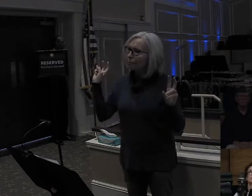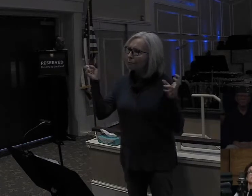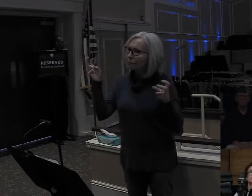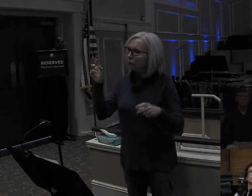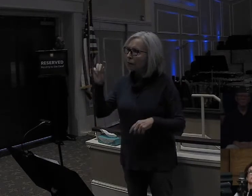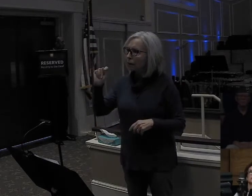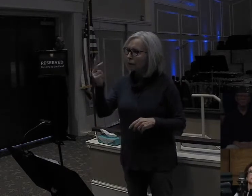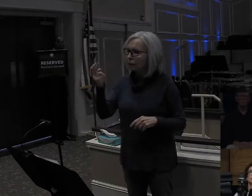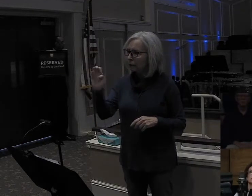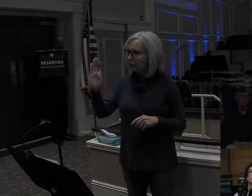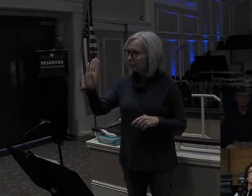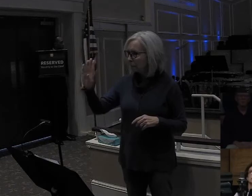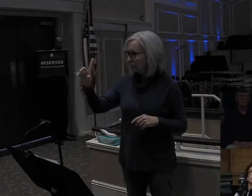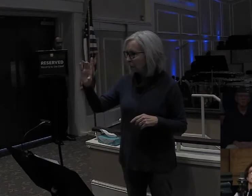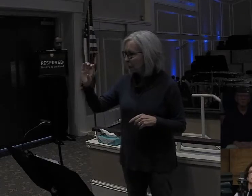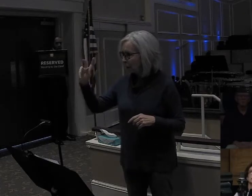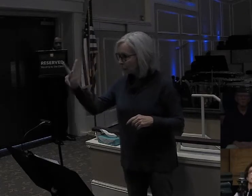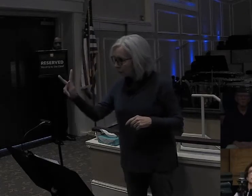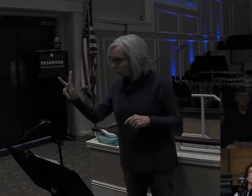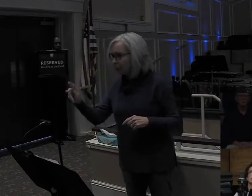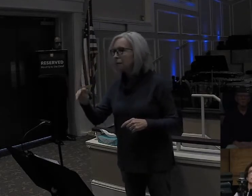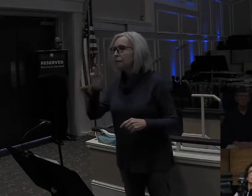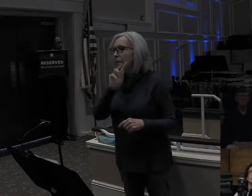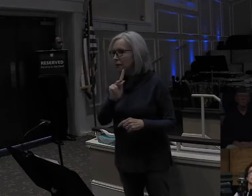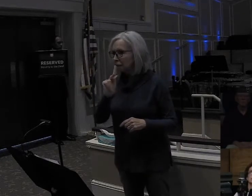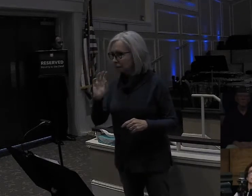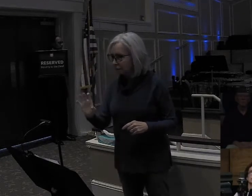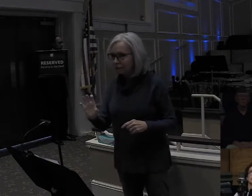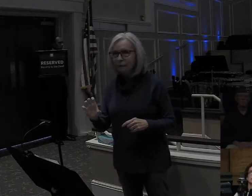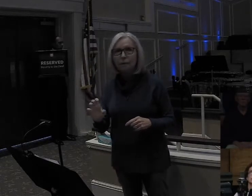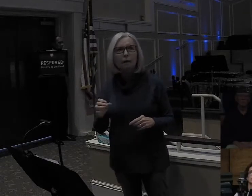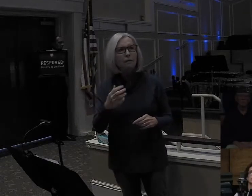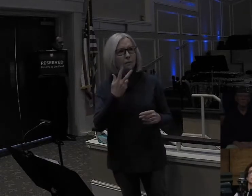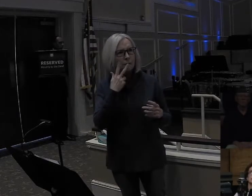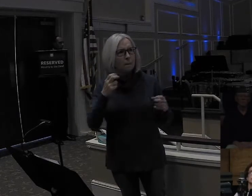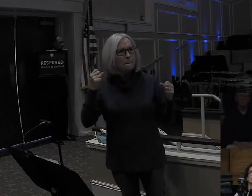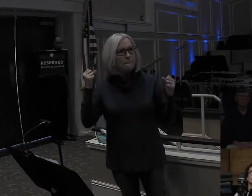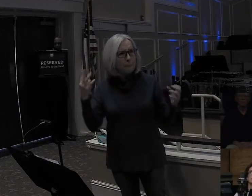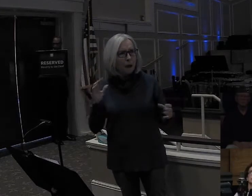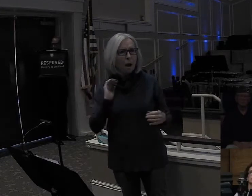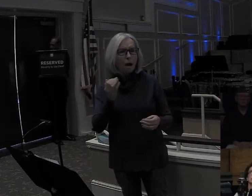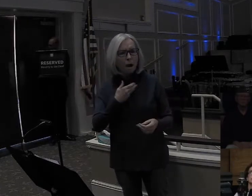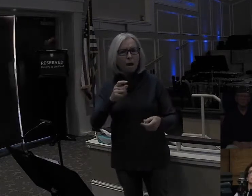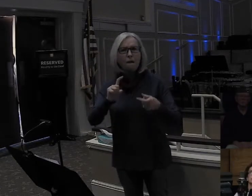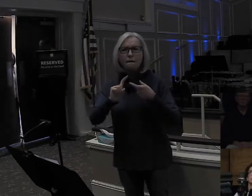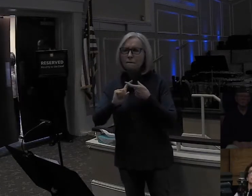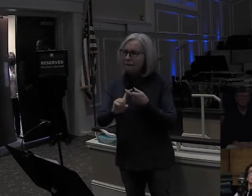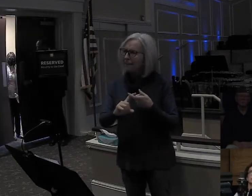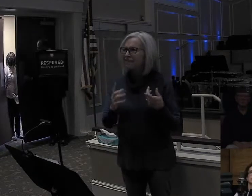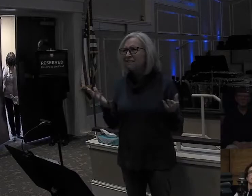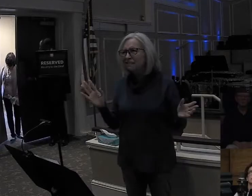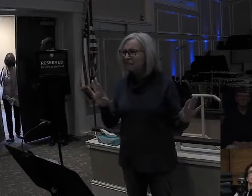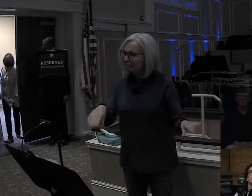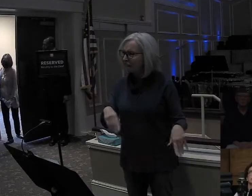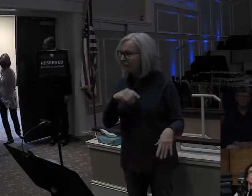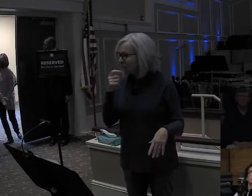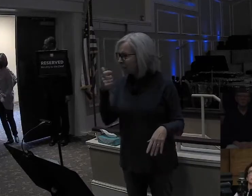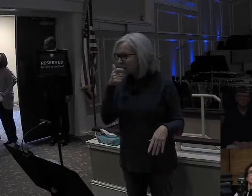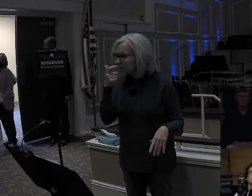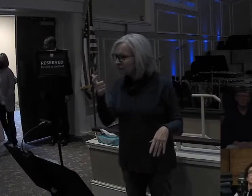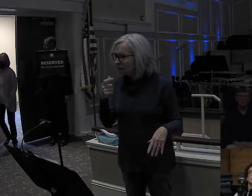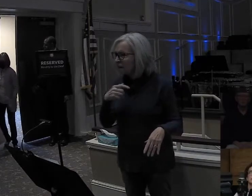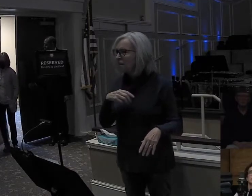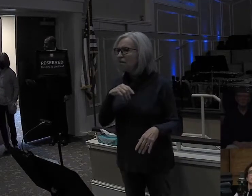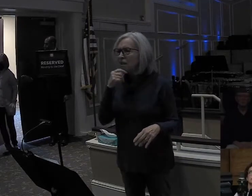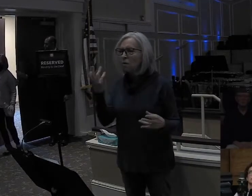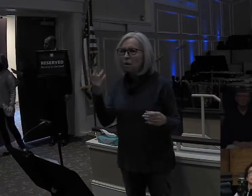vision was to help young adults build their life on what counts. And we saw a lot of our friends just weren't really interested in going to church. They weren't really